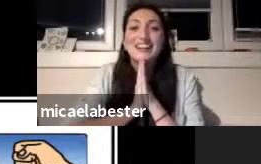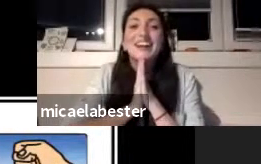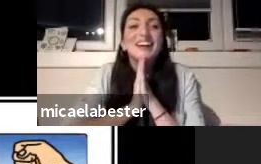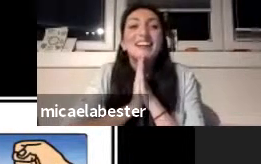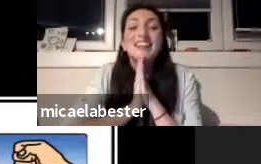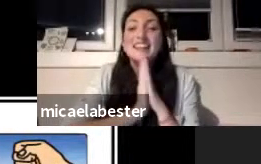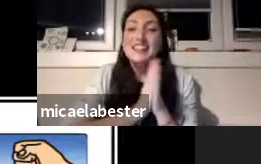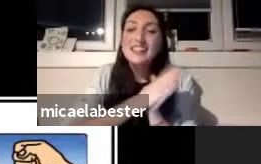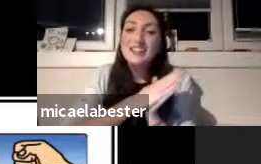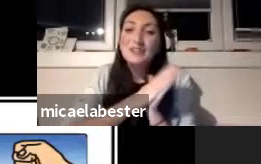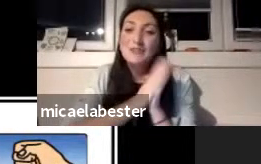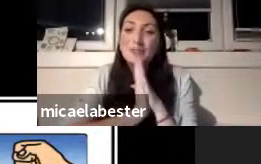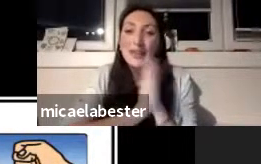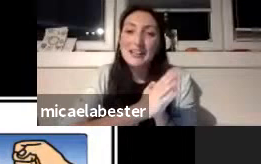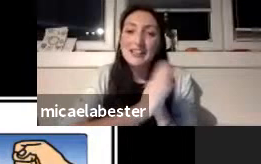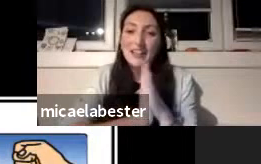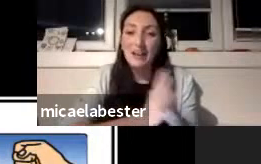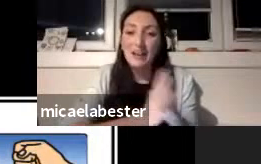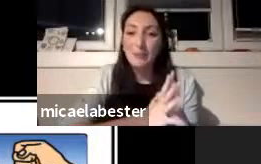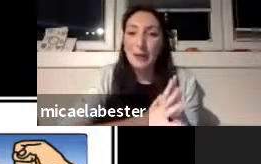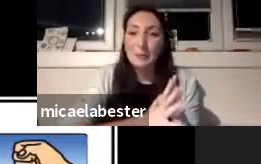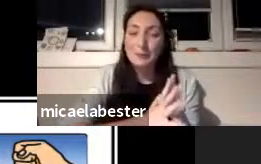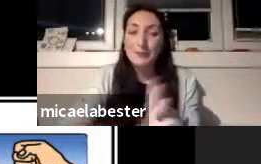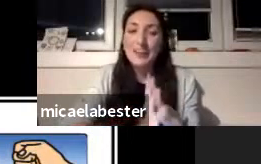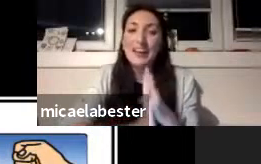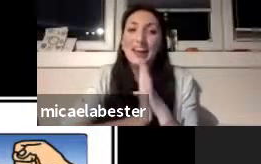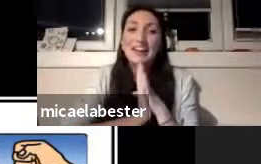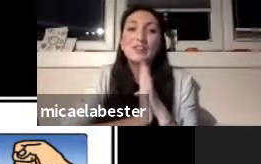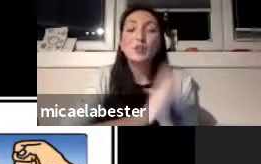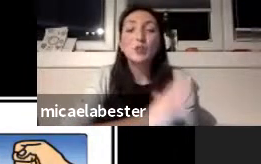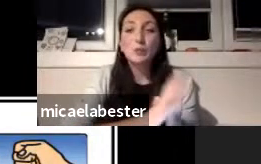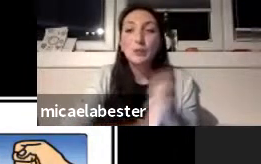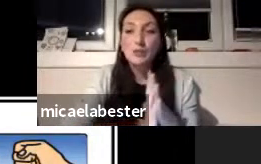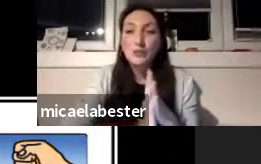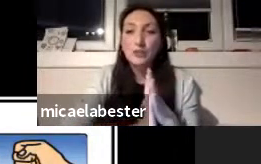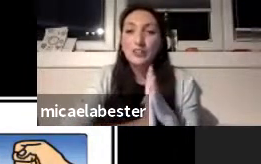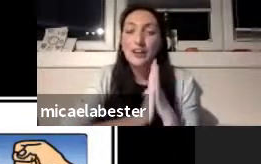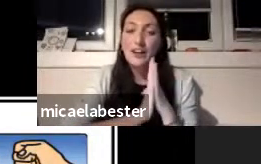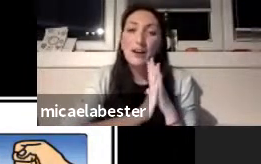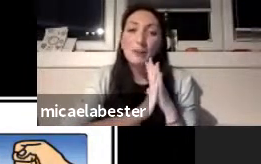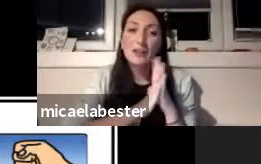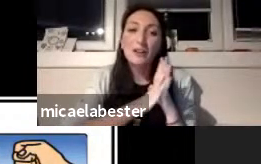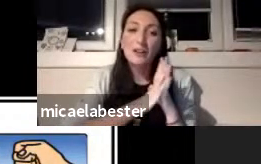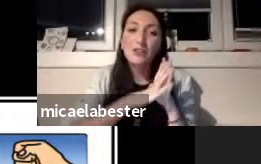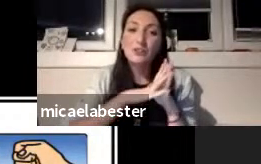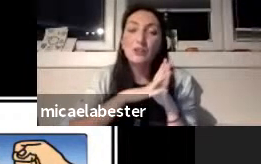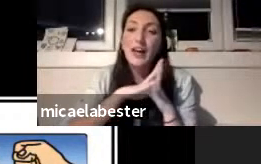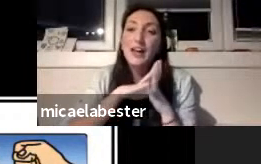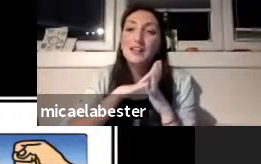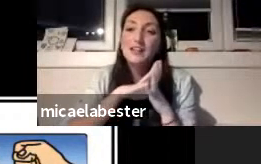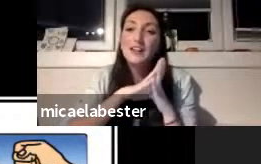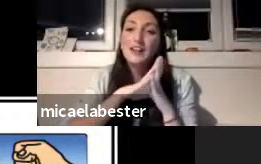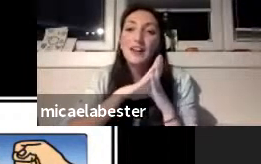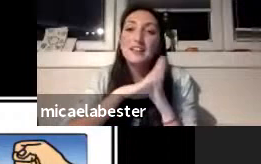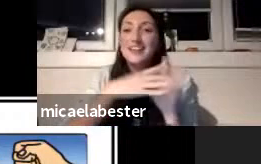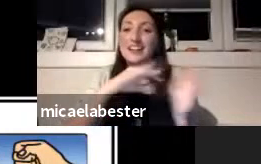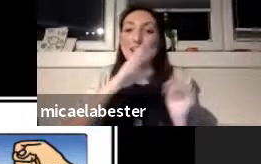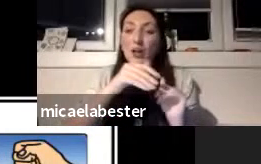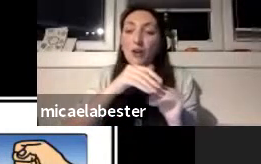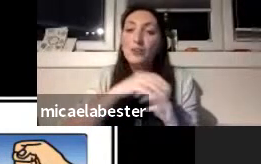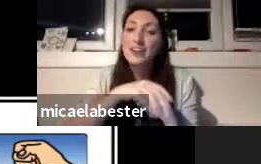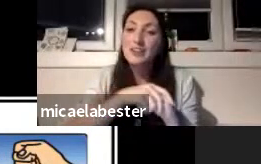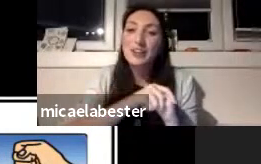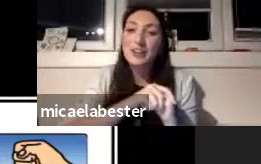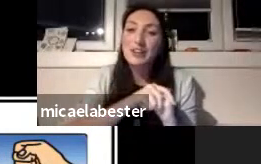Fingerspelling. This is the BSL alphabet. It's super useful because you can, it's kind